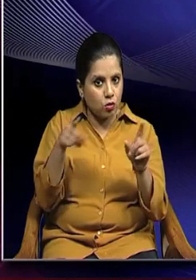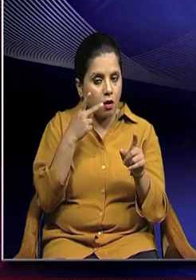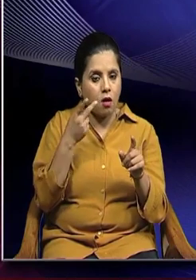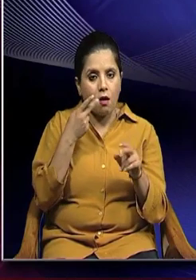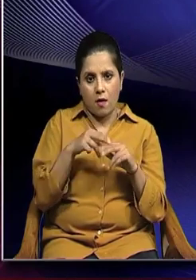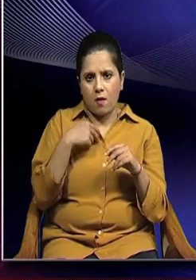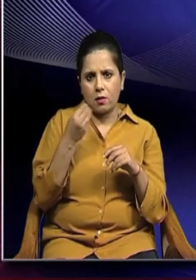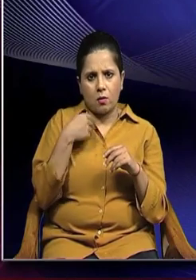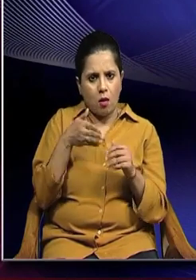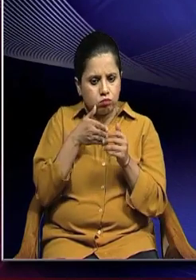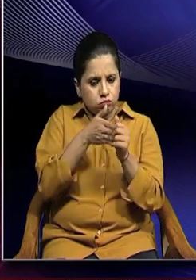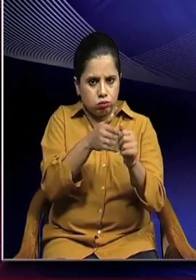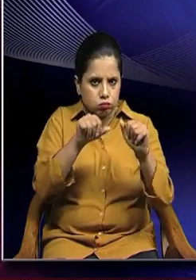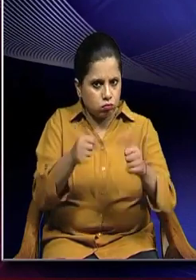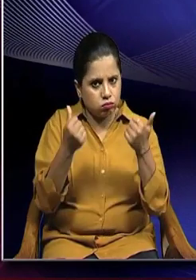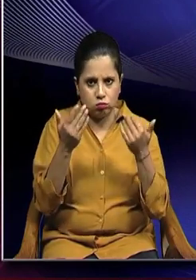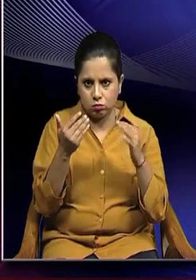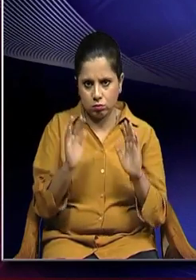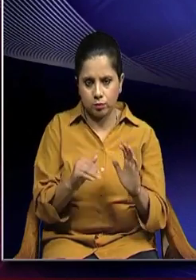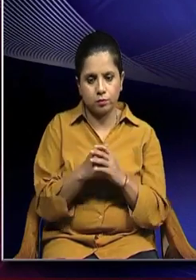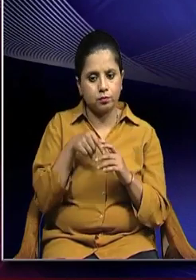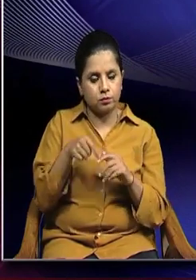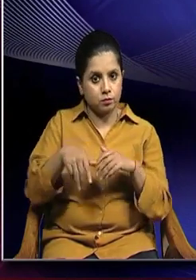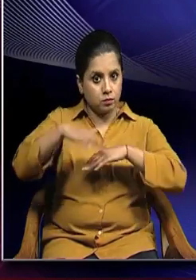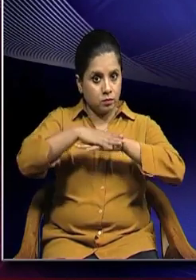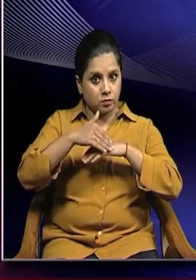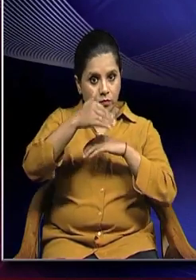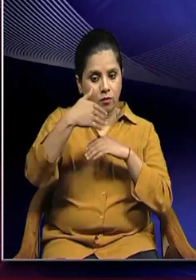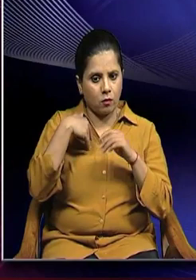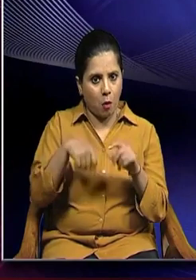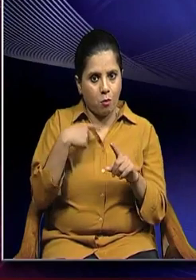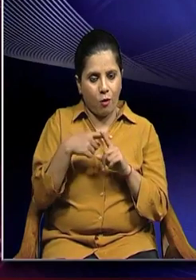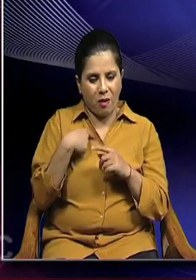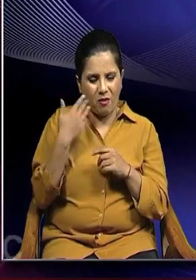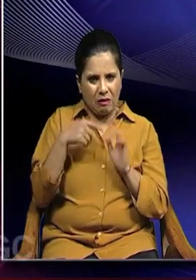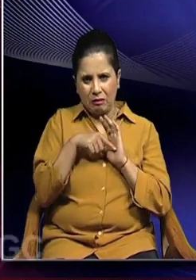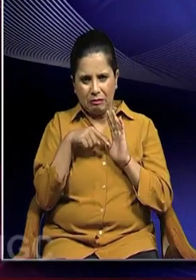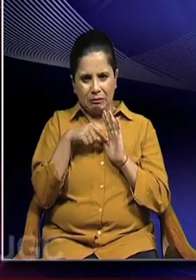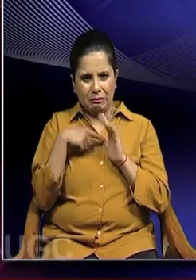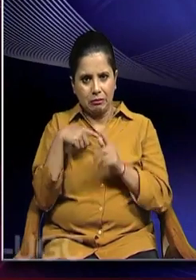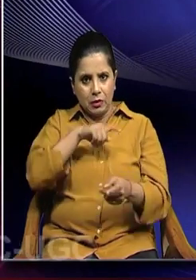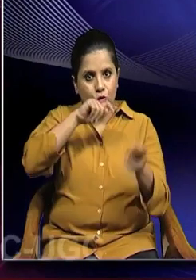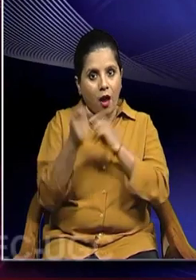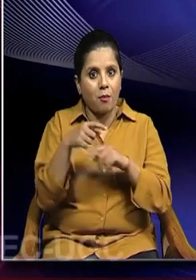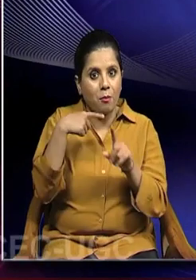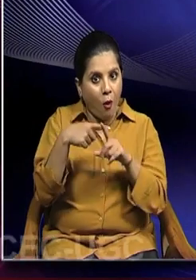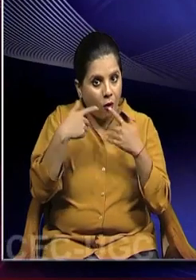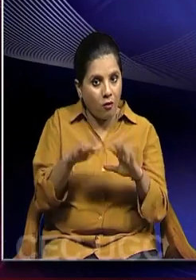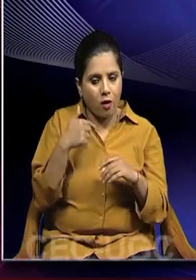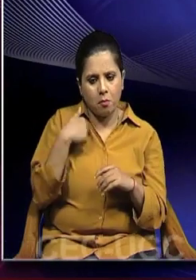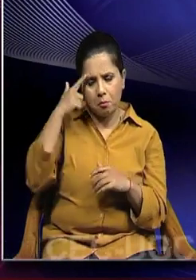somehow lead to to a stage where we become positive, where we find that we